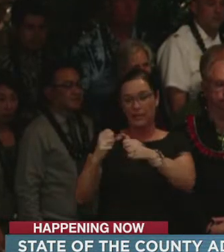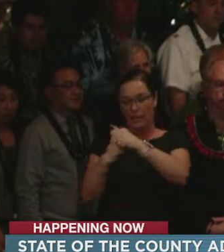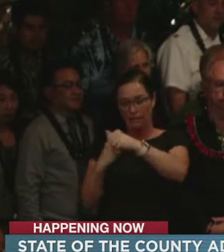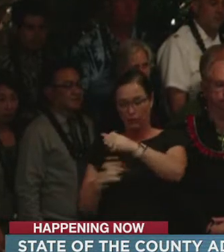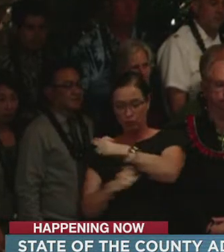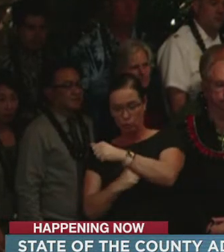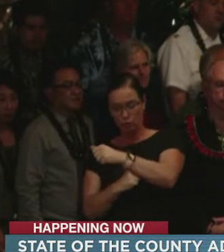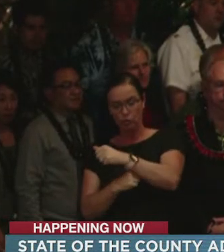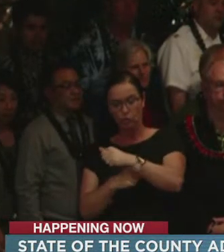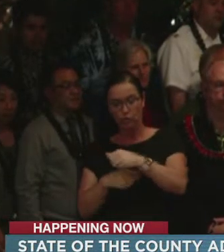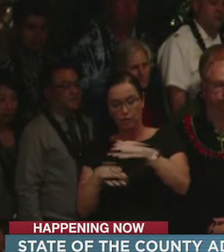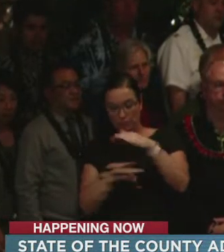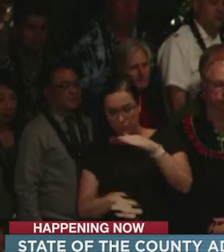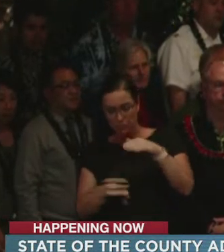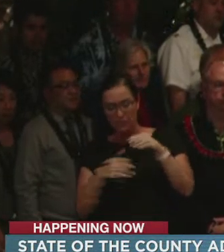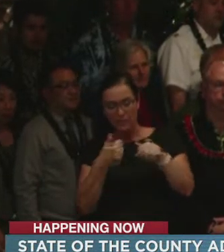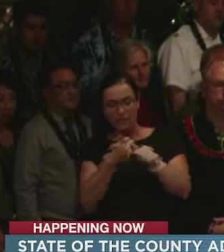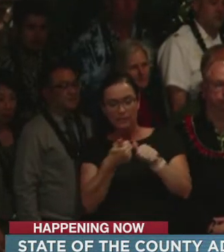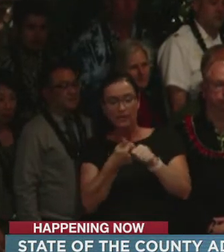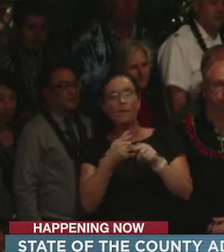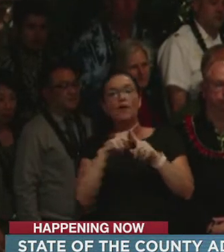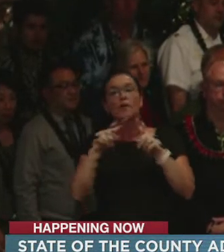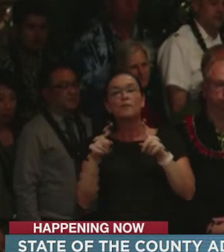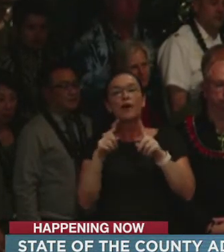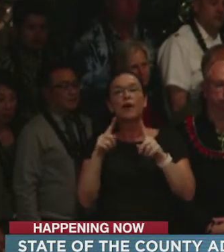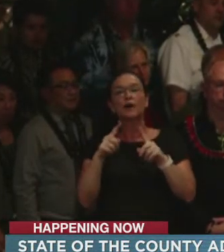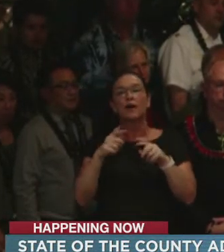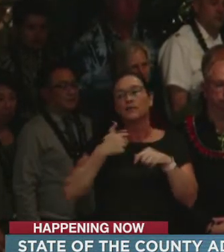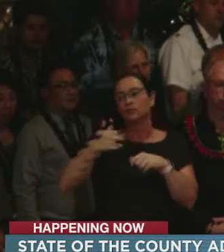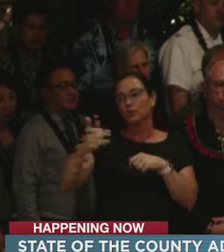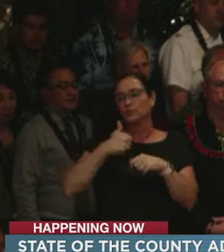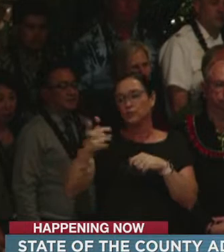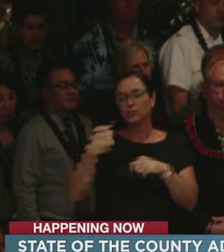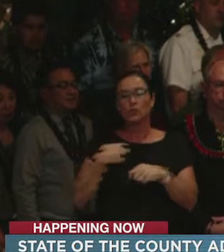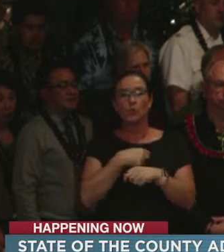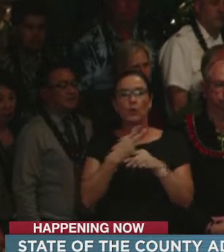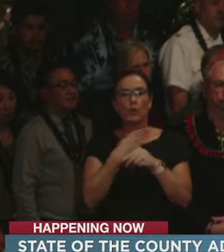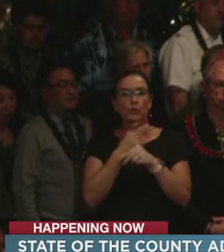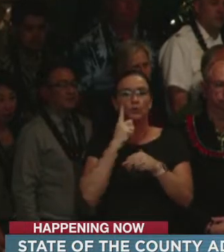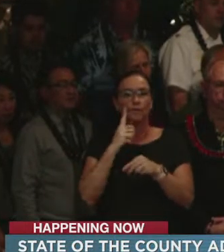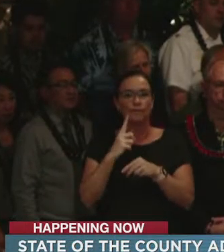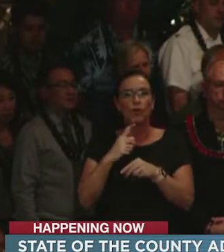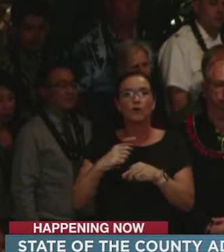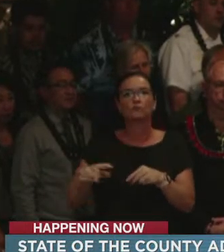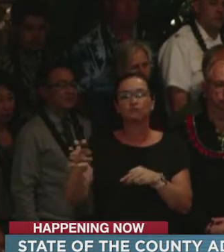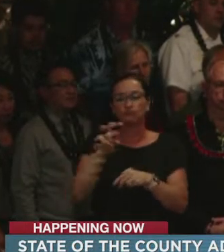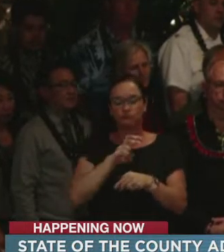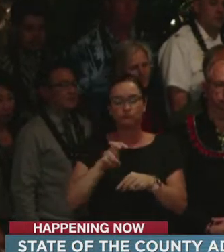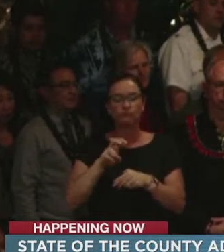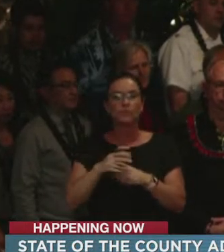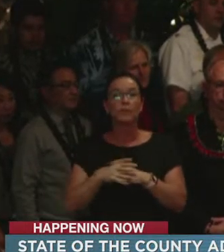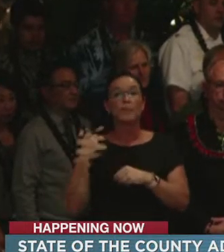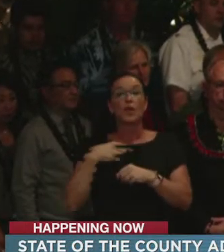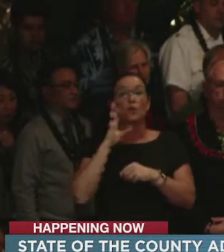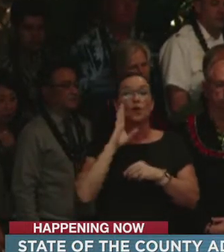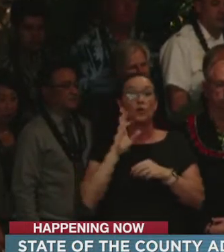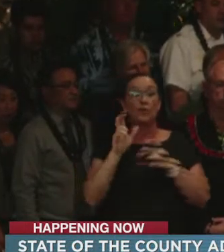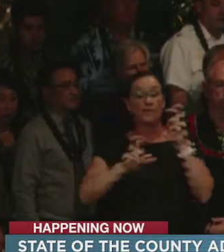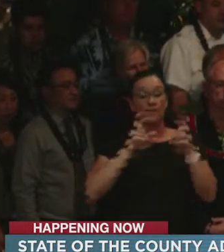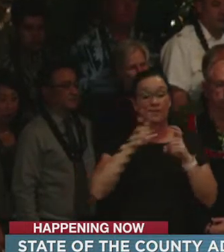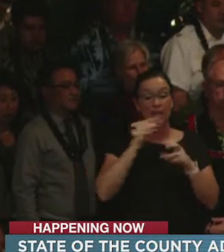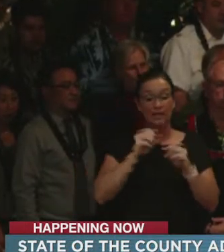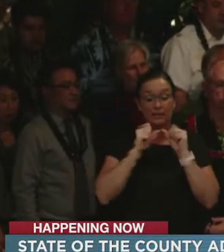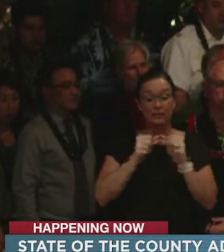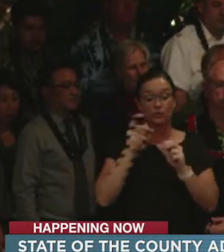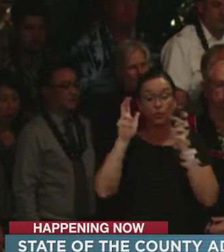but also the modes of transportation by which we get around. That's why we've invested in and will continue to invest in